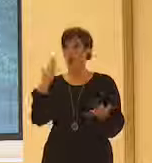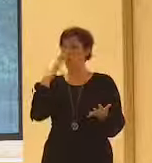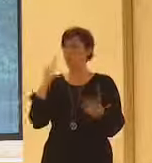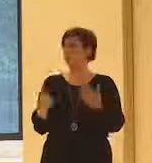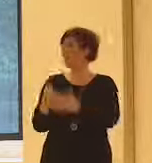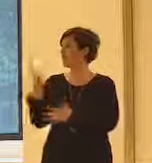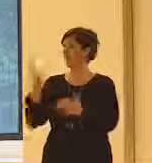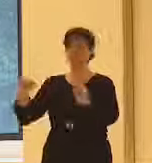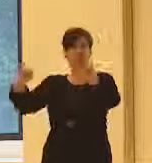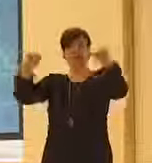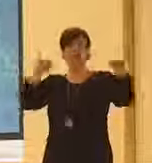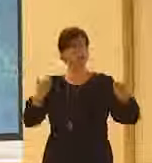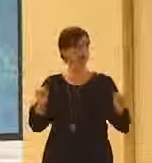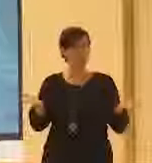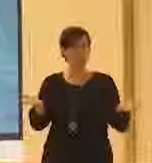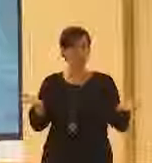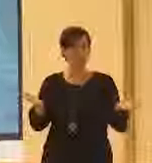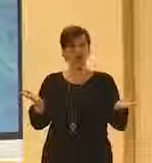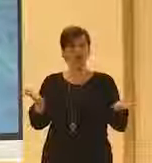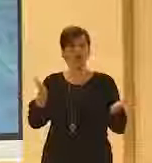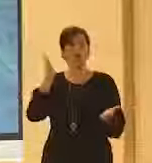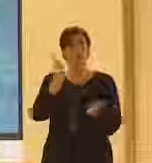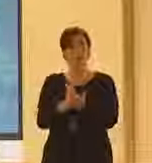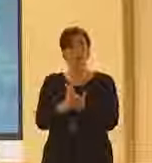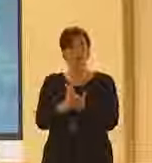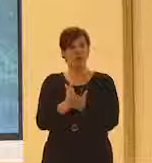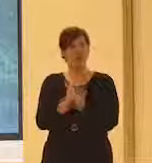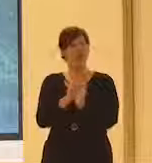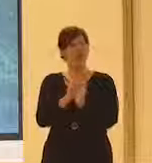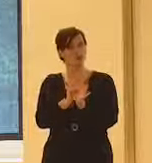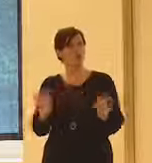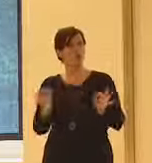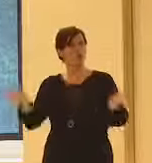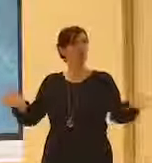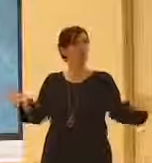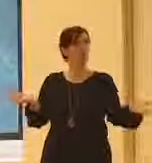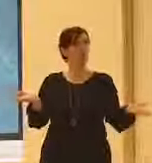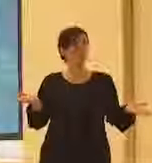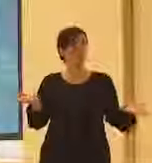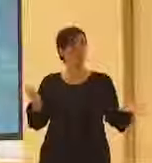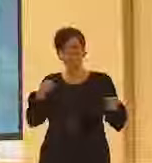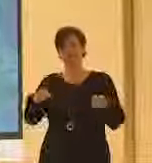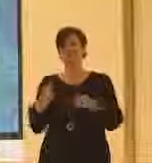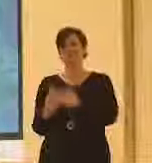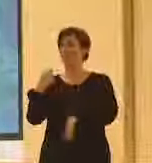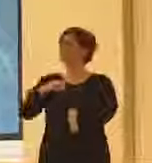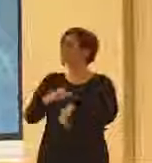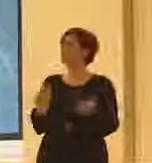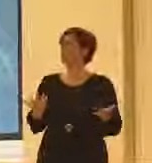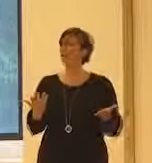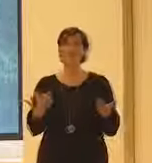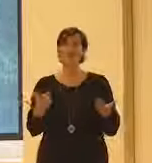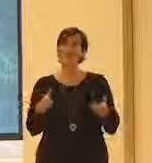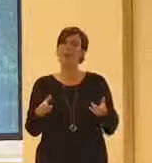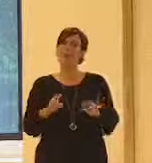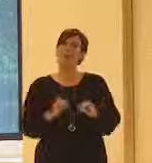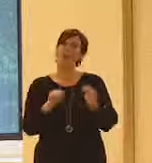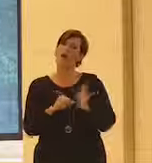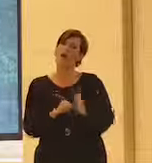could call in a case of crisis, in a case of emergency. But there is nothing out there, and it's about time.